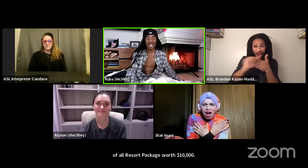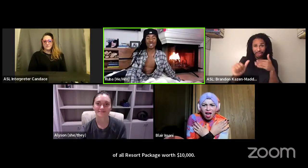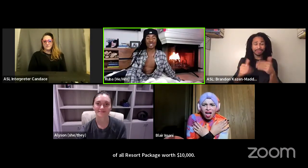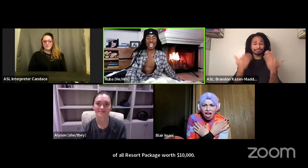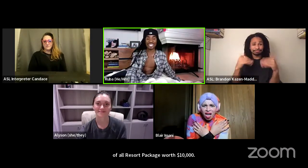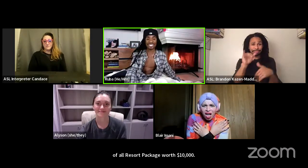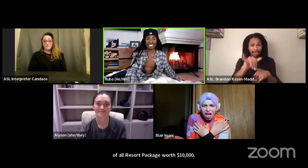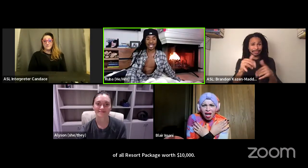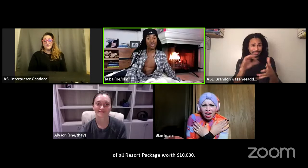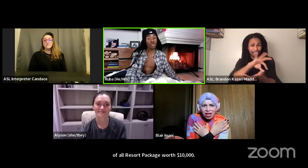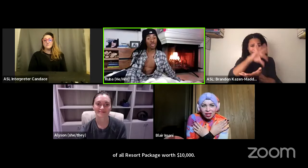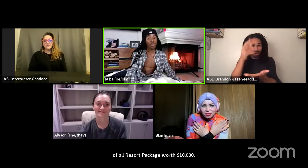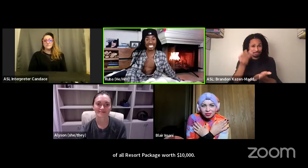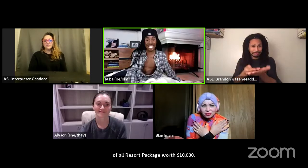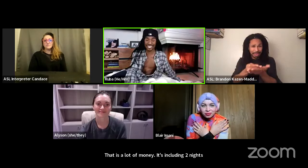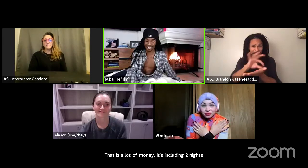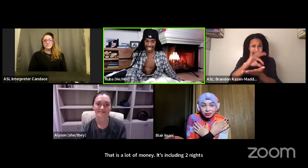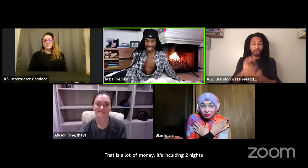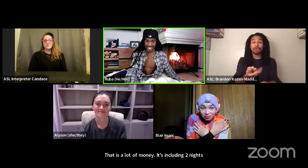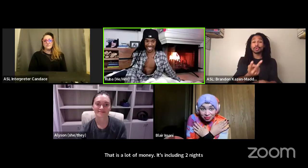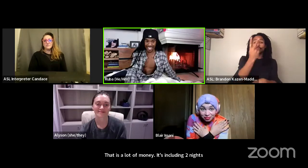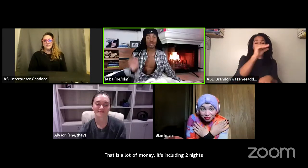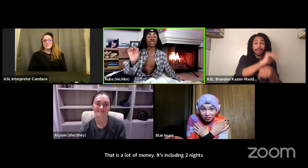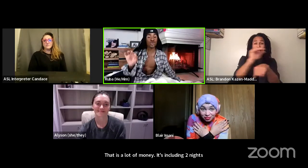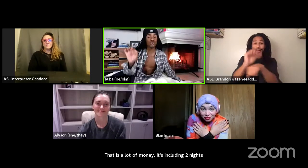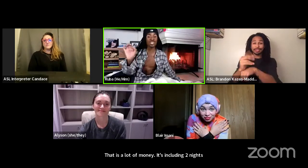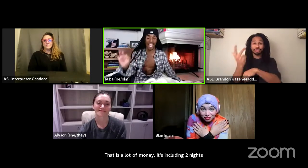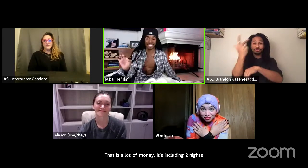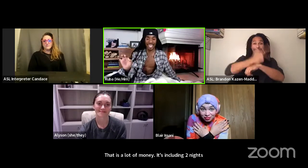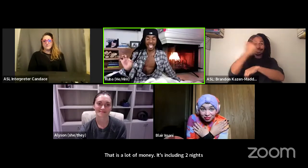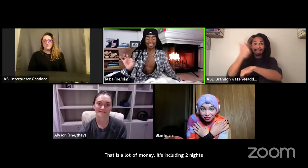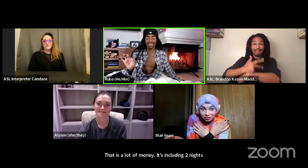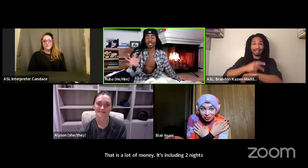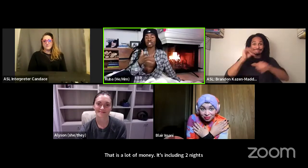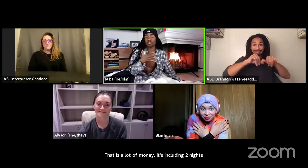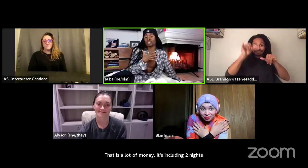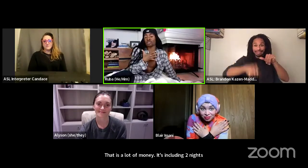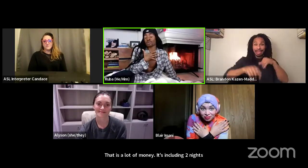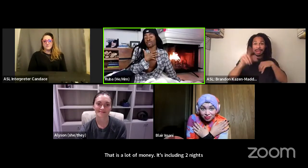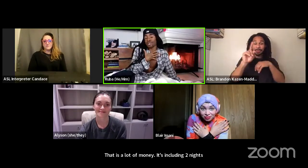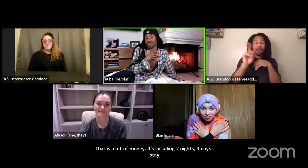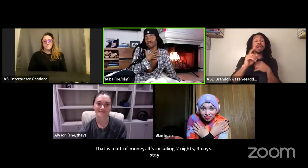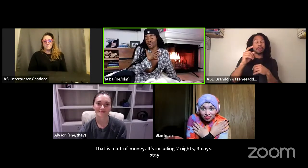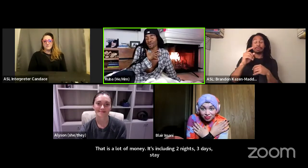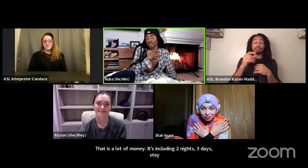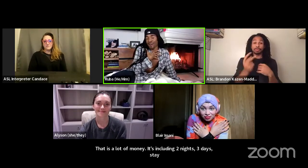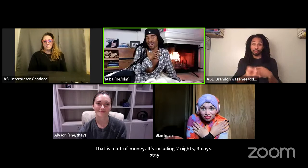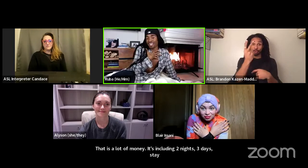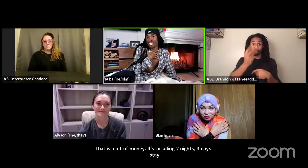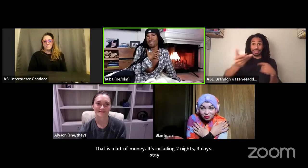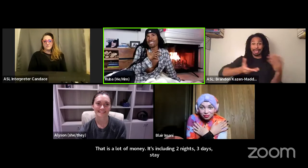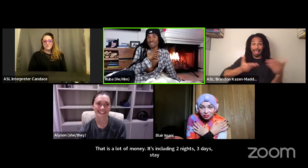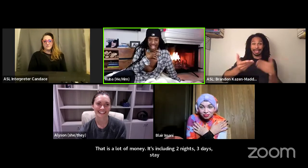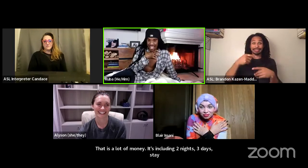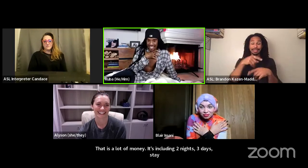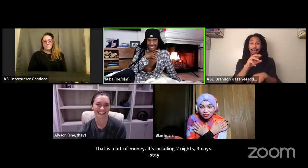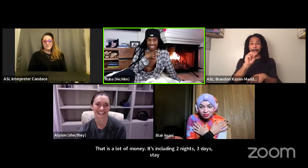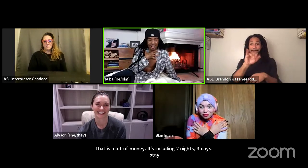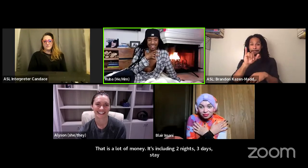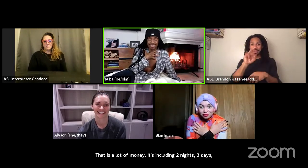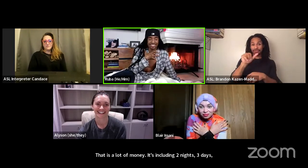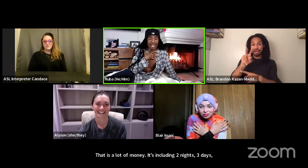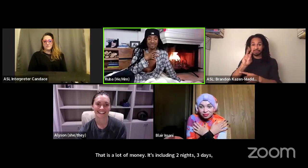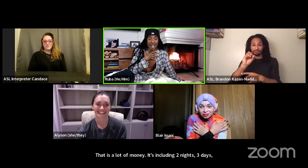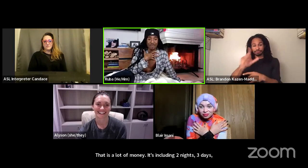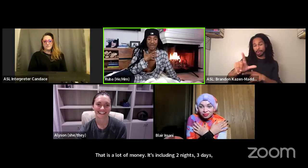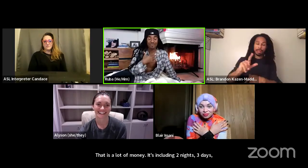including 2 nights, 3 day stay for 2 guests in their luxurious Miraval Unlimited package.